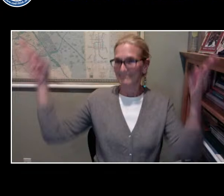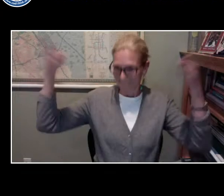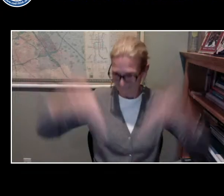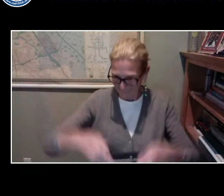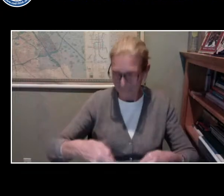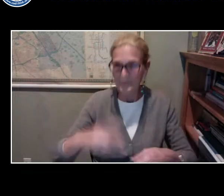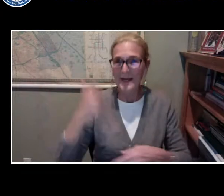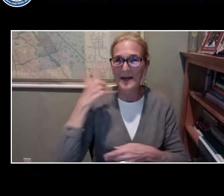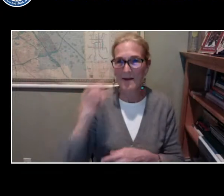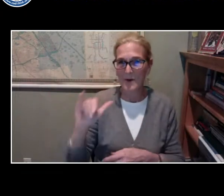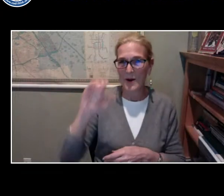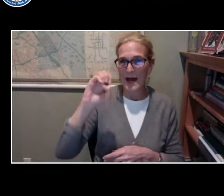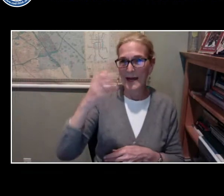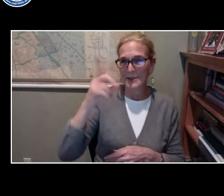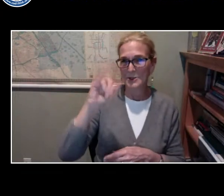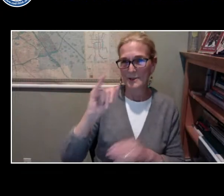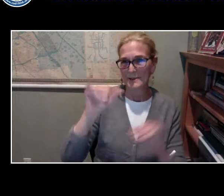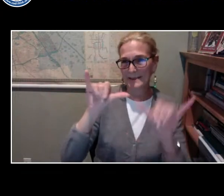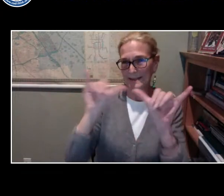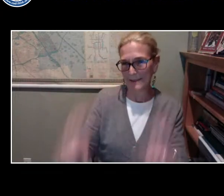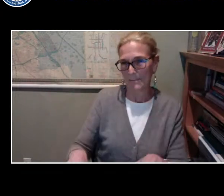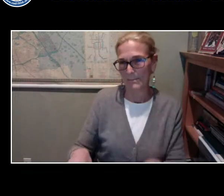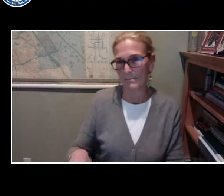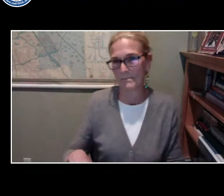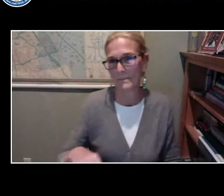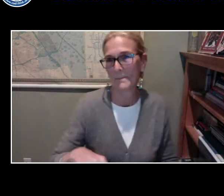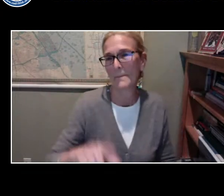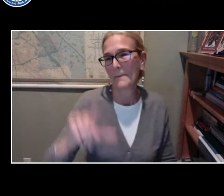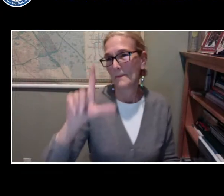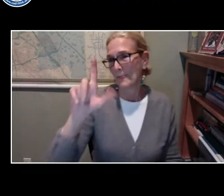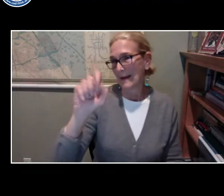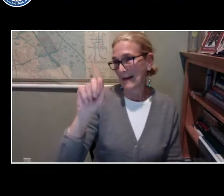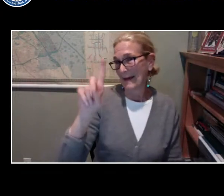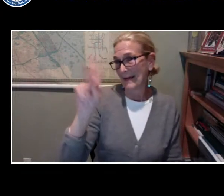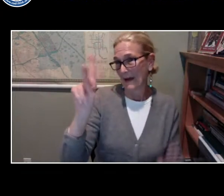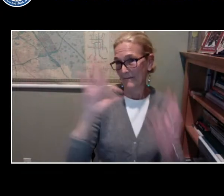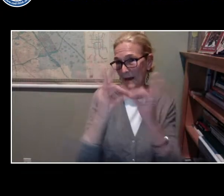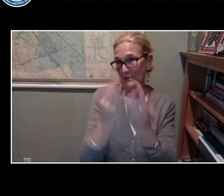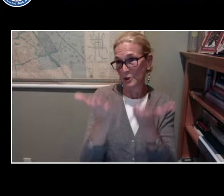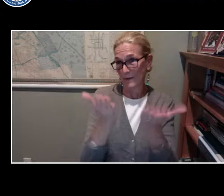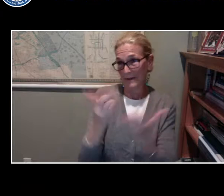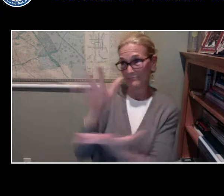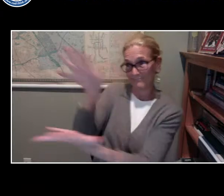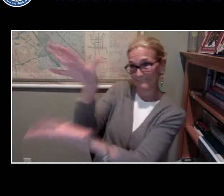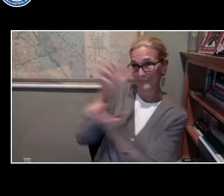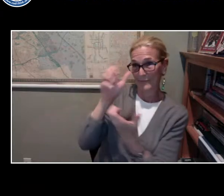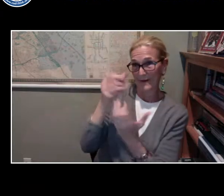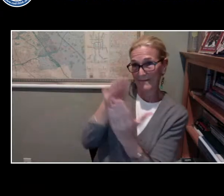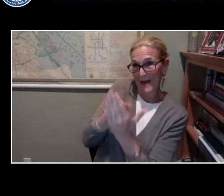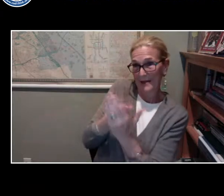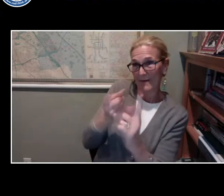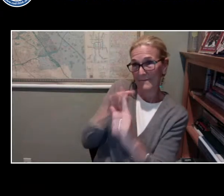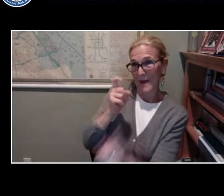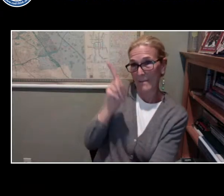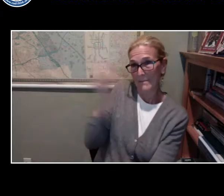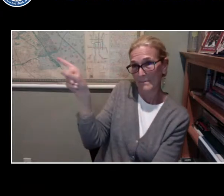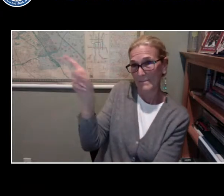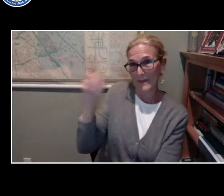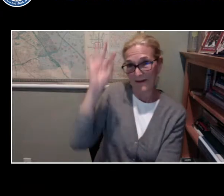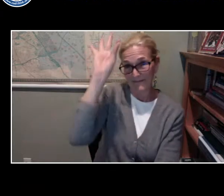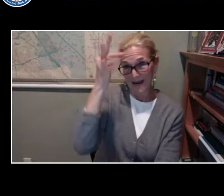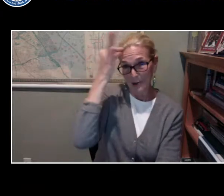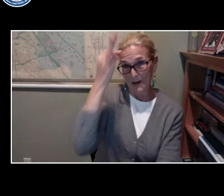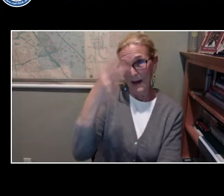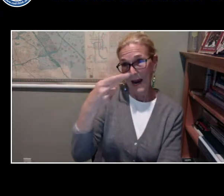My interpreter's doing okay. I'm signing so fast. Okay, so looking at the California EDI system, Lead K